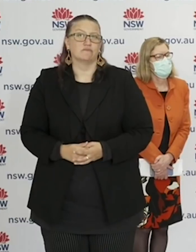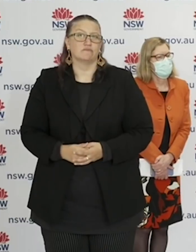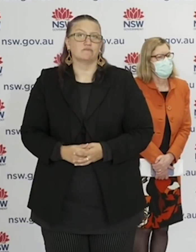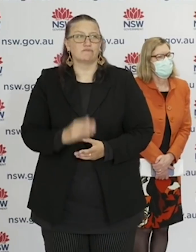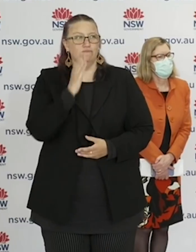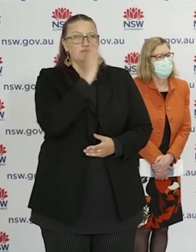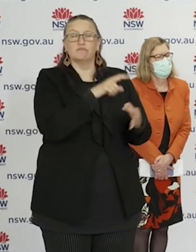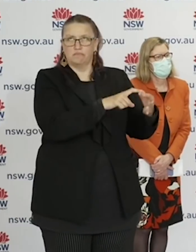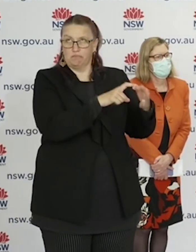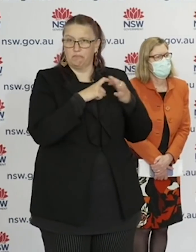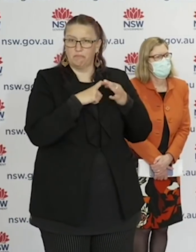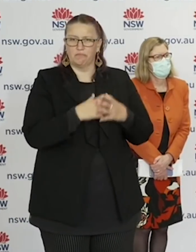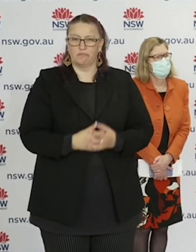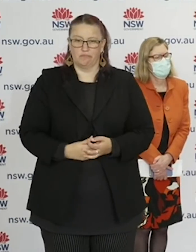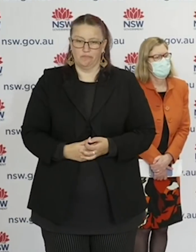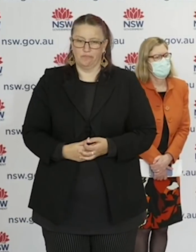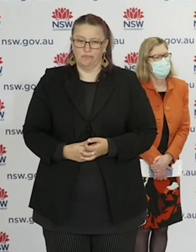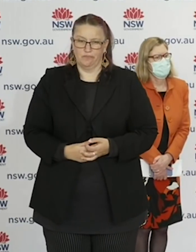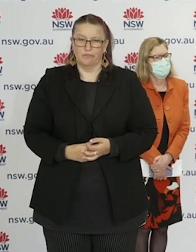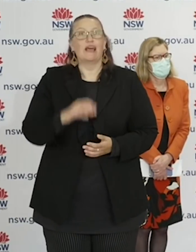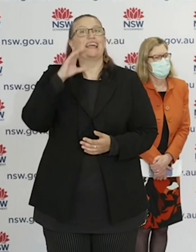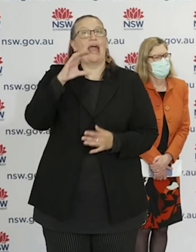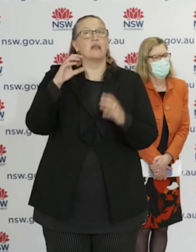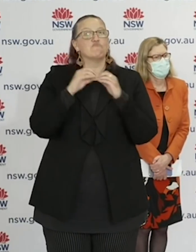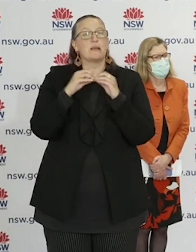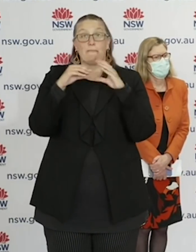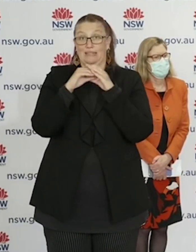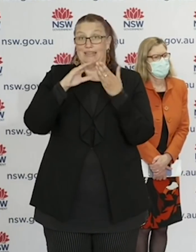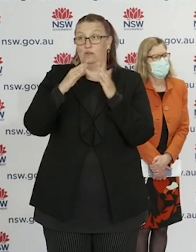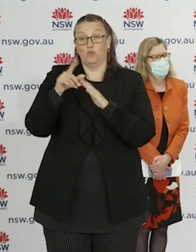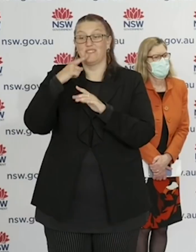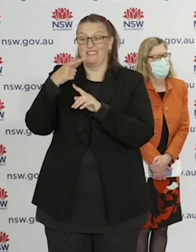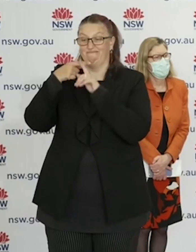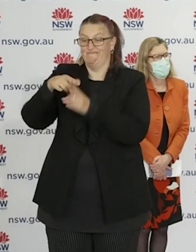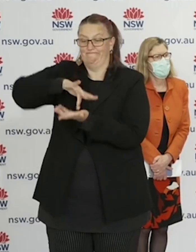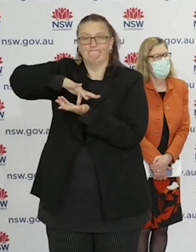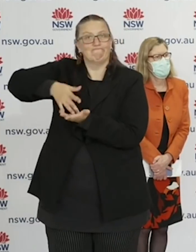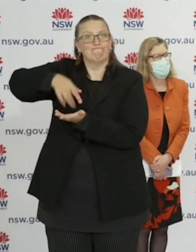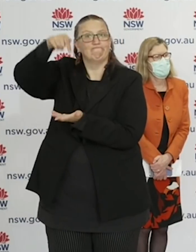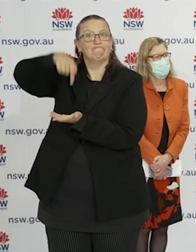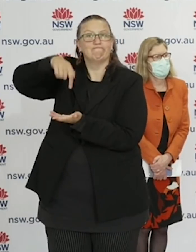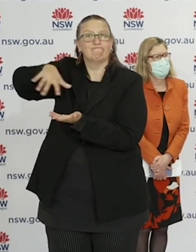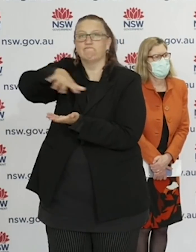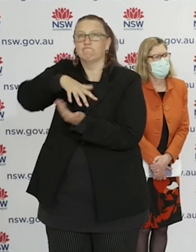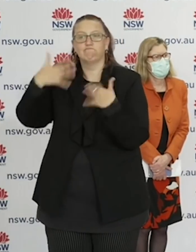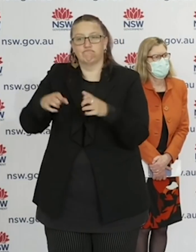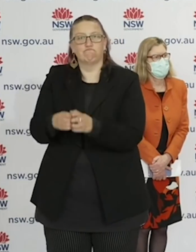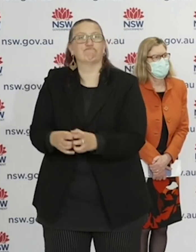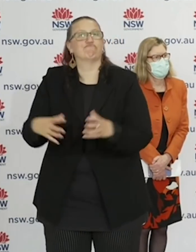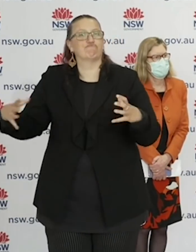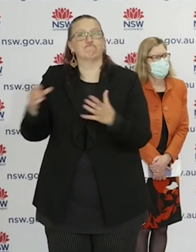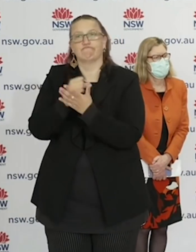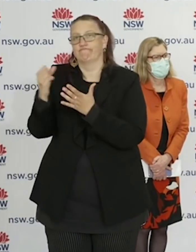targeted strategies. In regards to Canterbury Bankstown, you've said repeatedly it's the epicentre. Are you willing to consider a harder lockdown for Canterbury Bankstown or